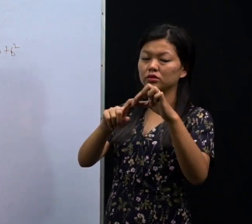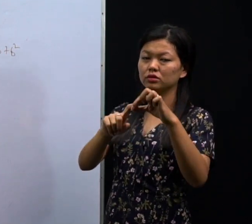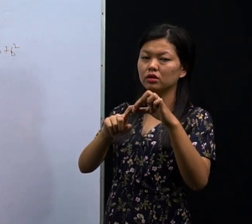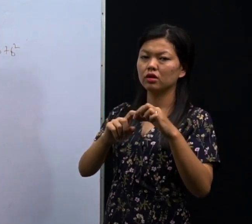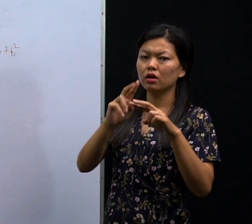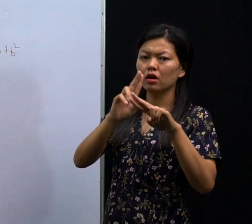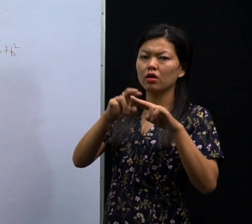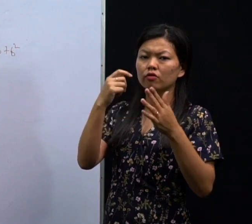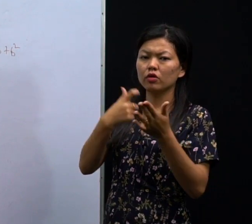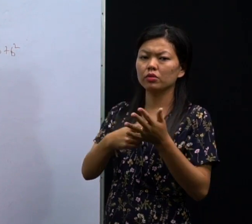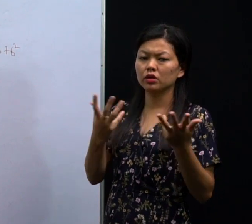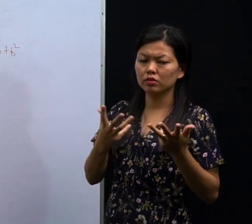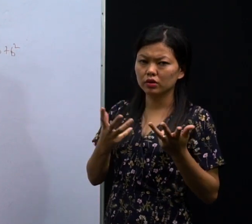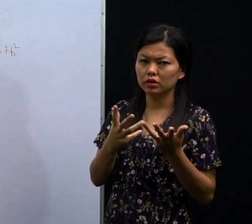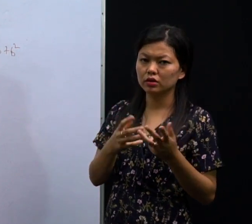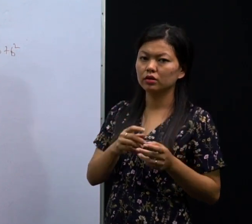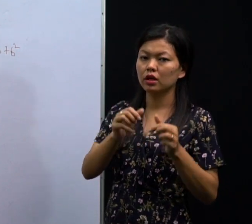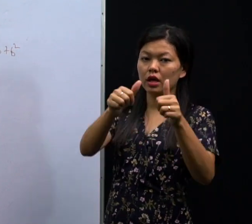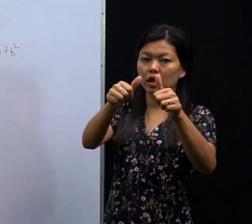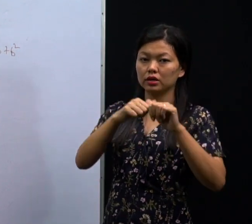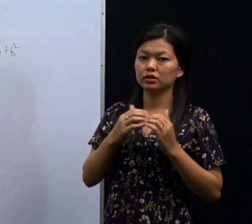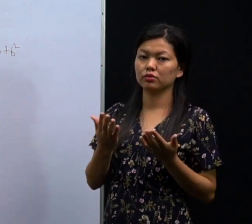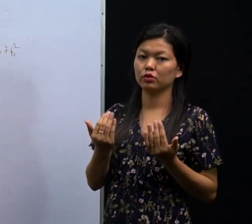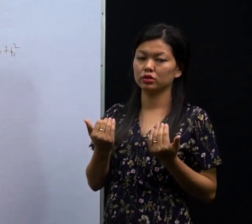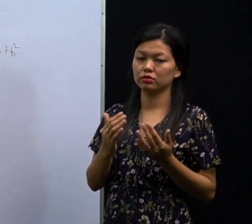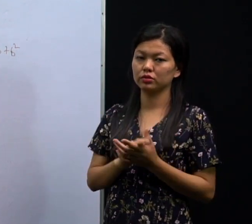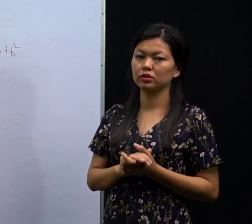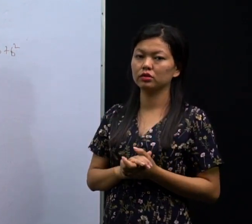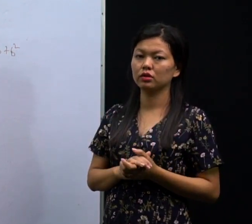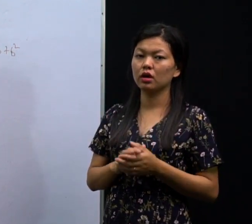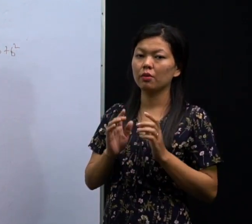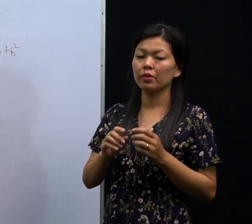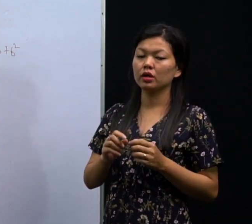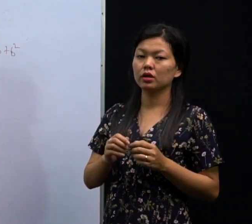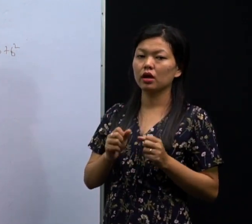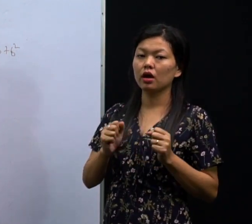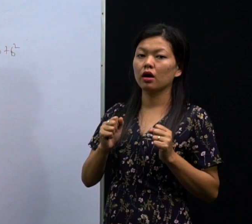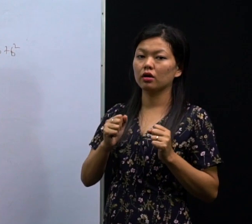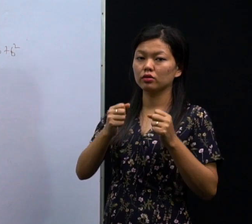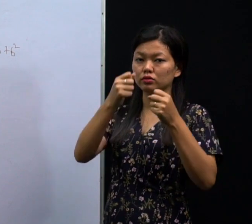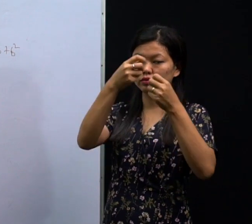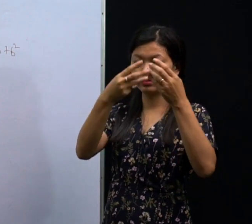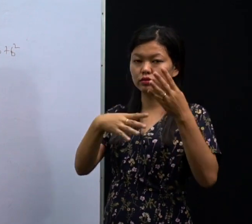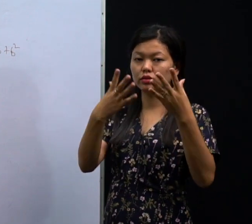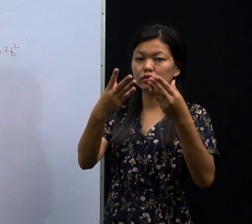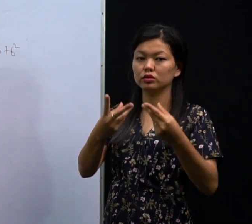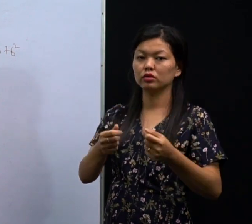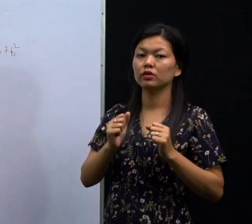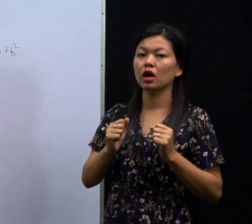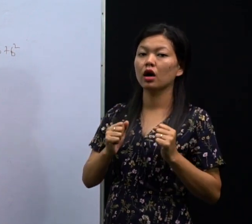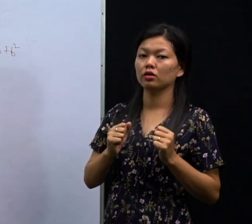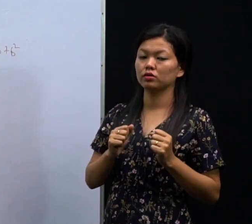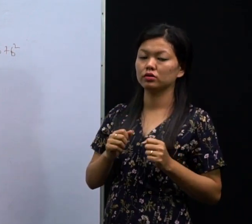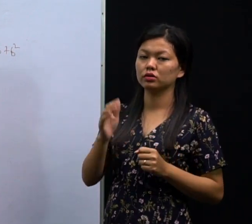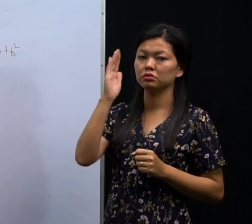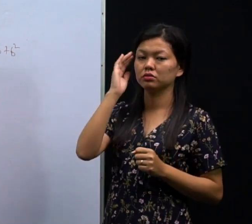the formula, many students can tell. But if I ask you how you got this, they don't know. Now teachers